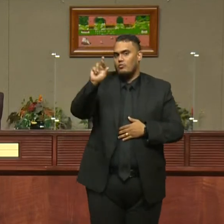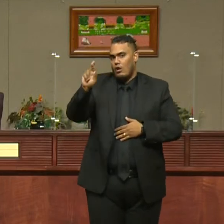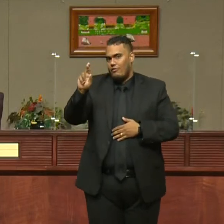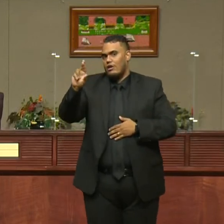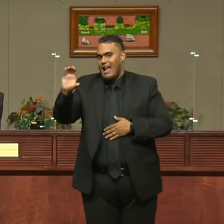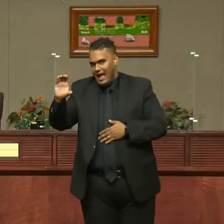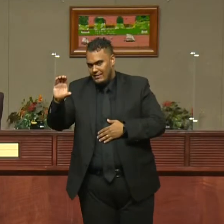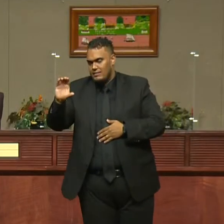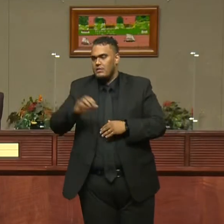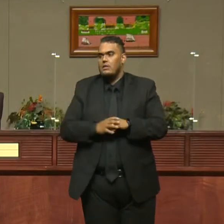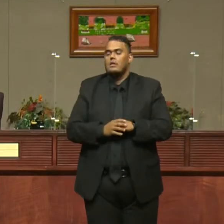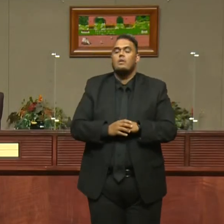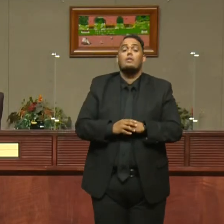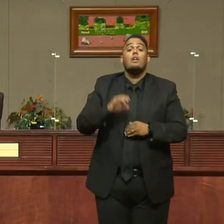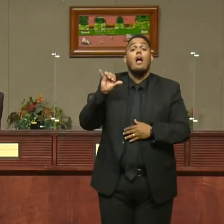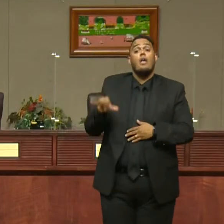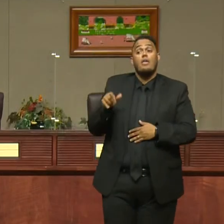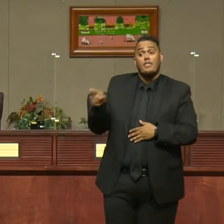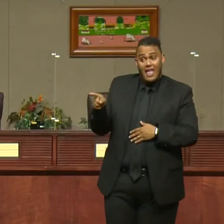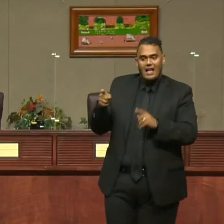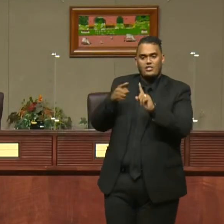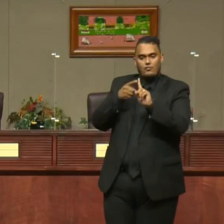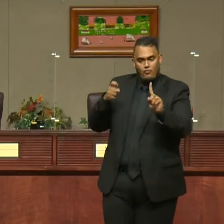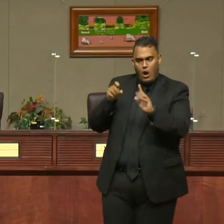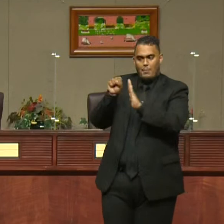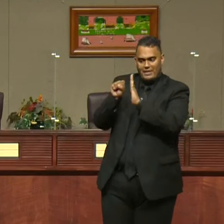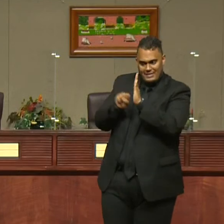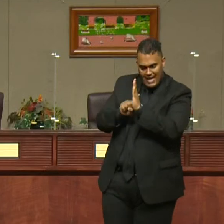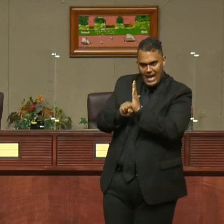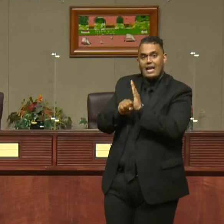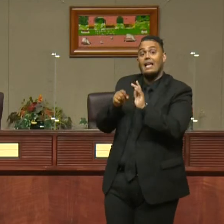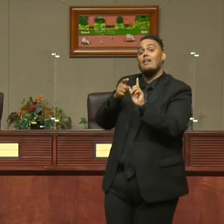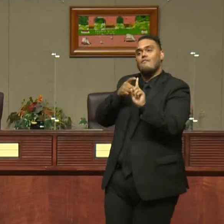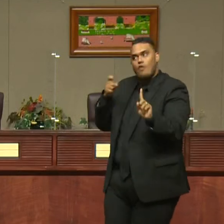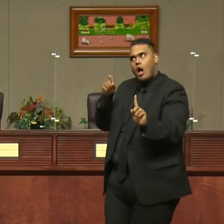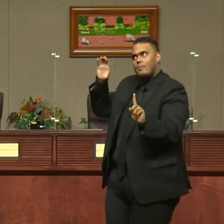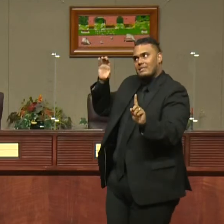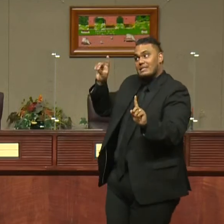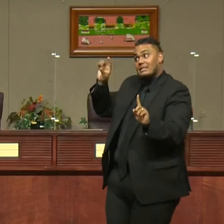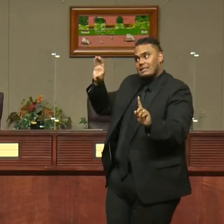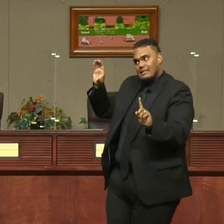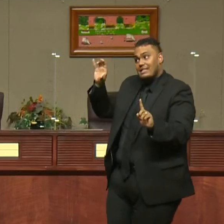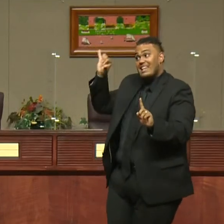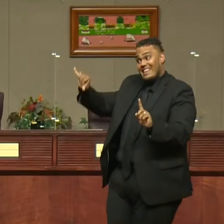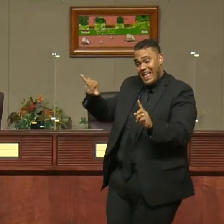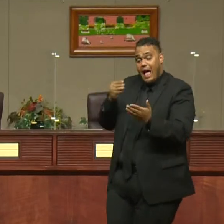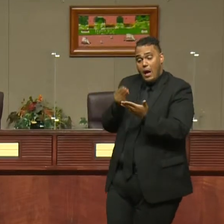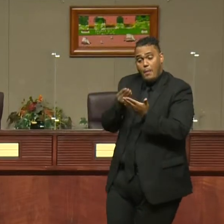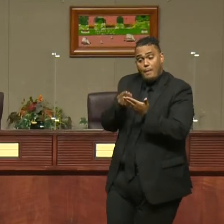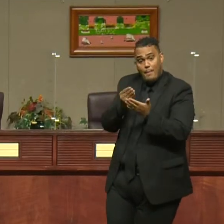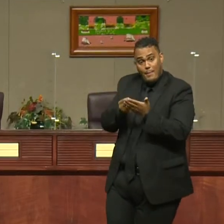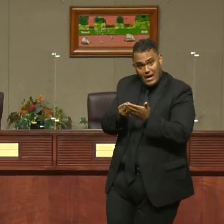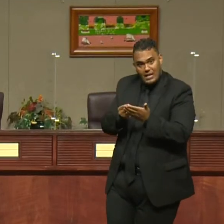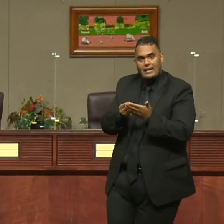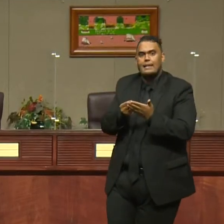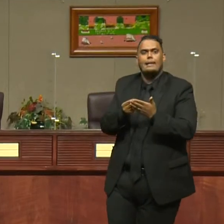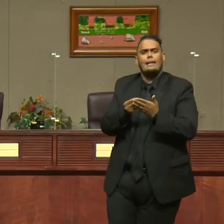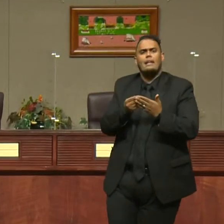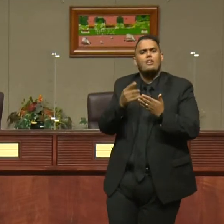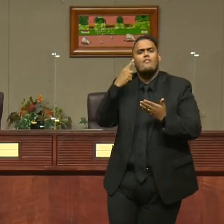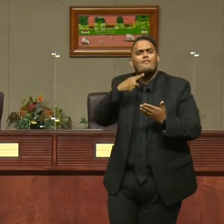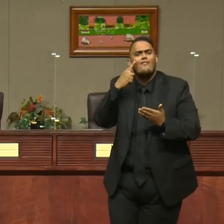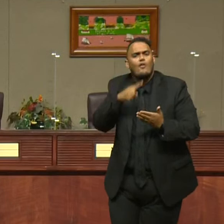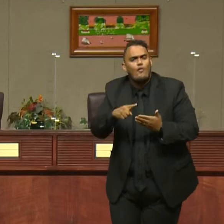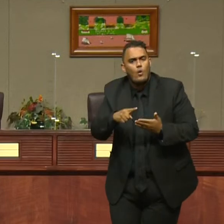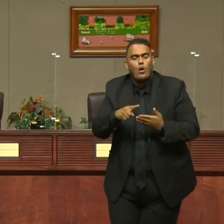state, and this one comes from the state through the CDC. And that one is intended for lab and